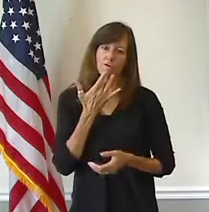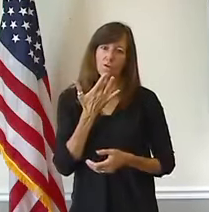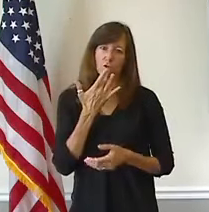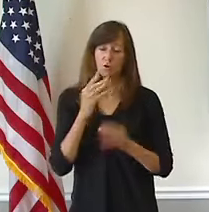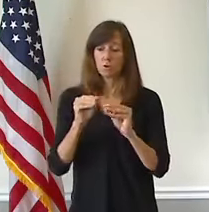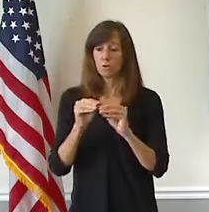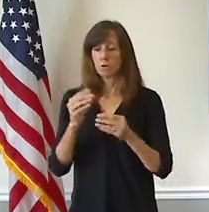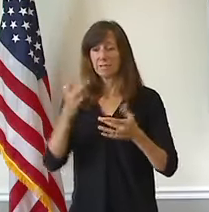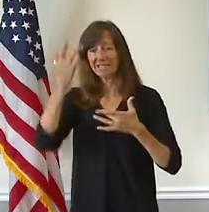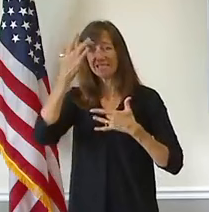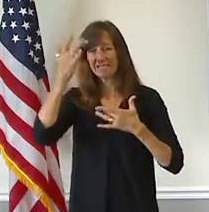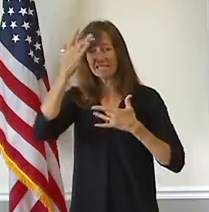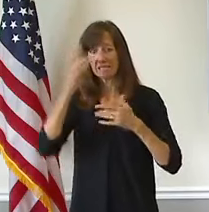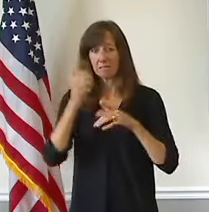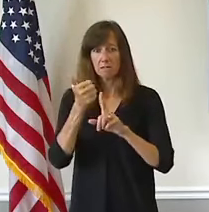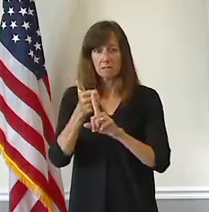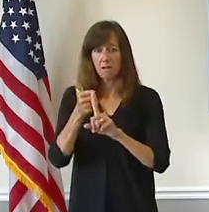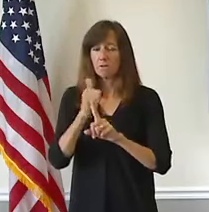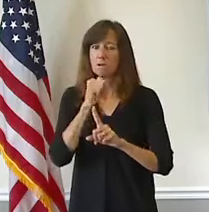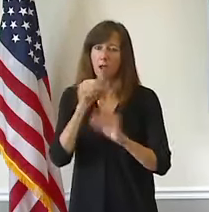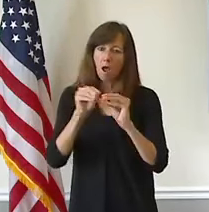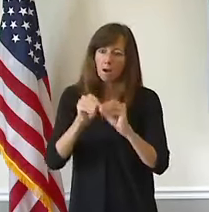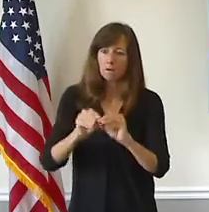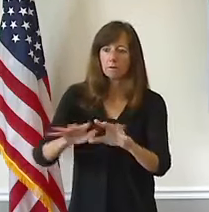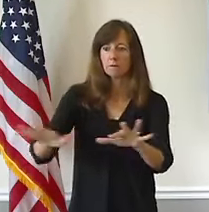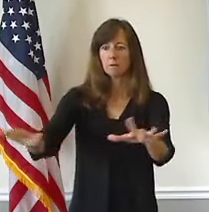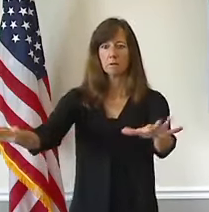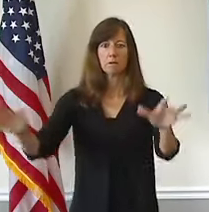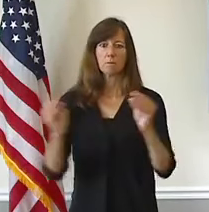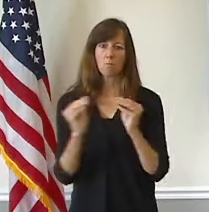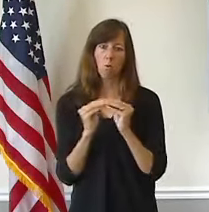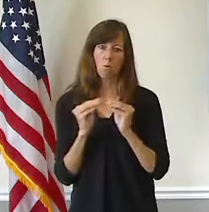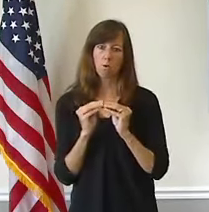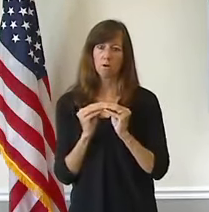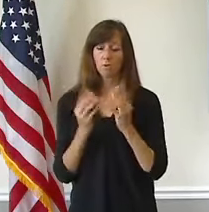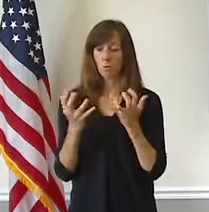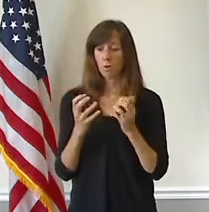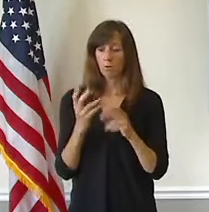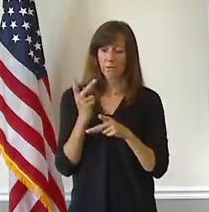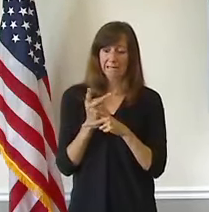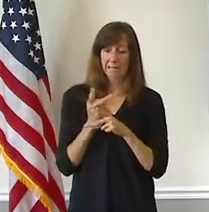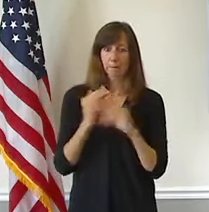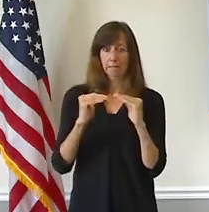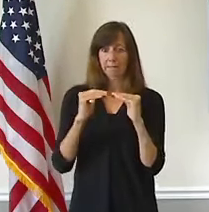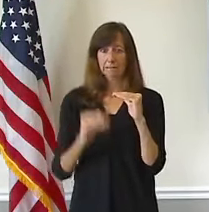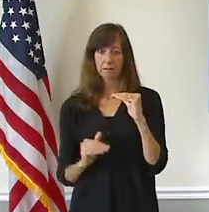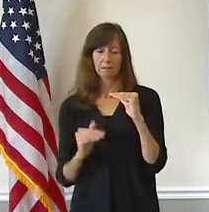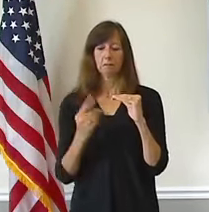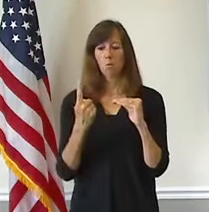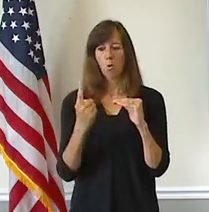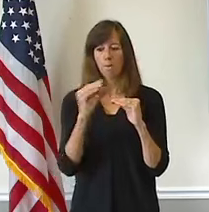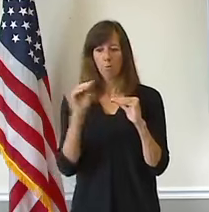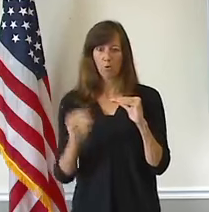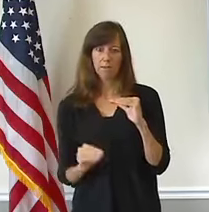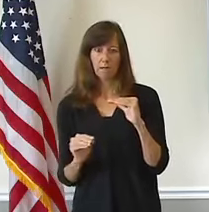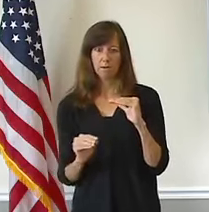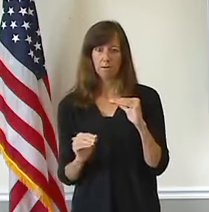that 1%, is that if we can, you know, get around this and isolate it, it won't spread